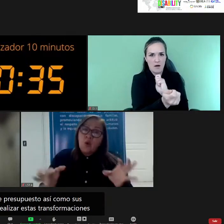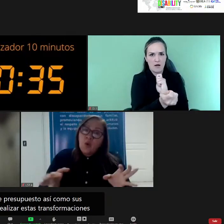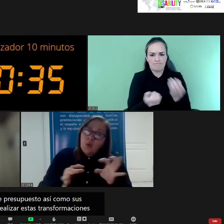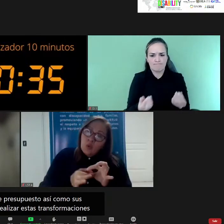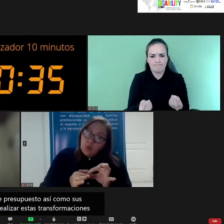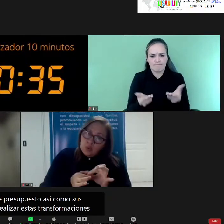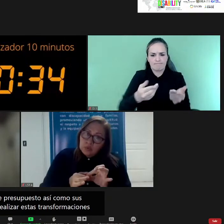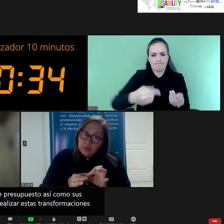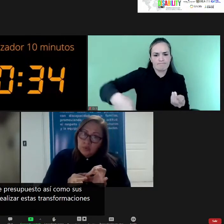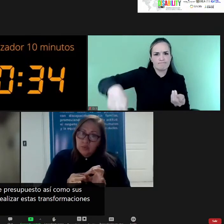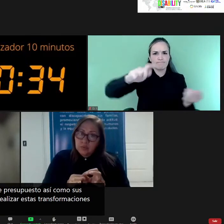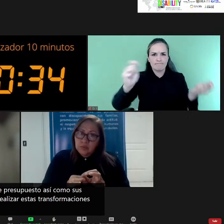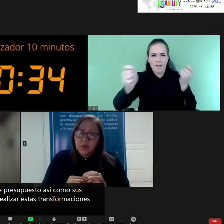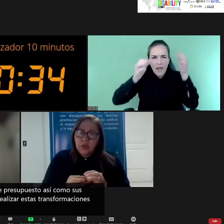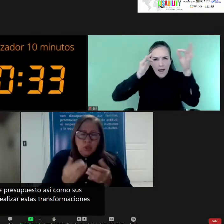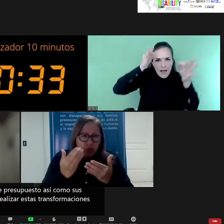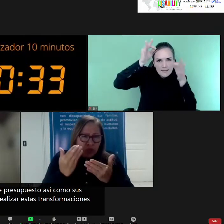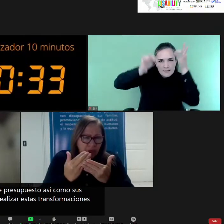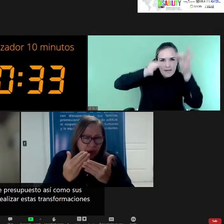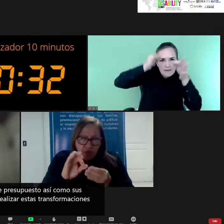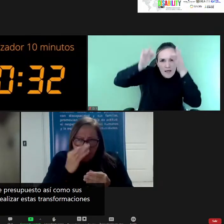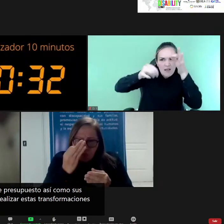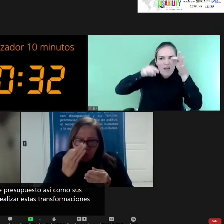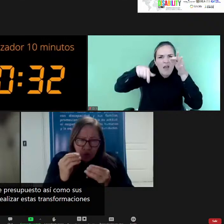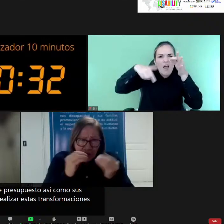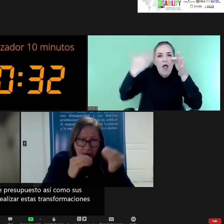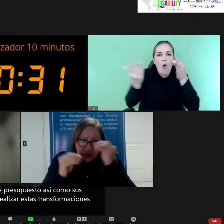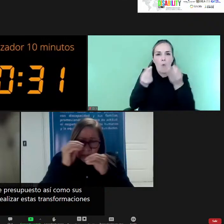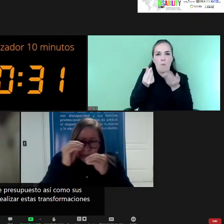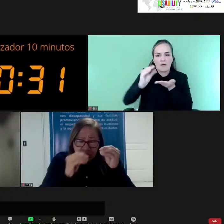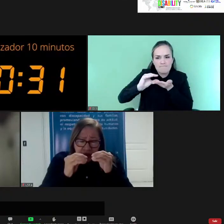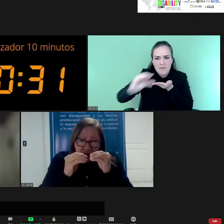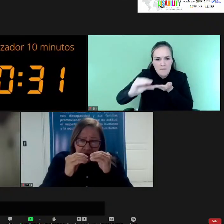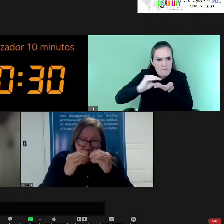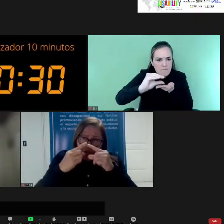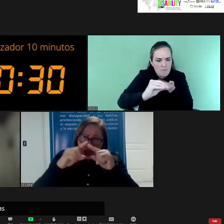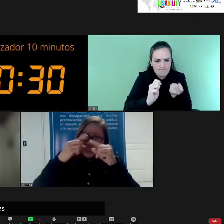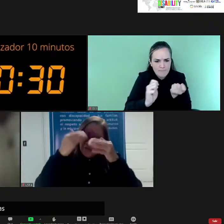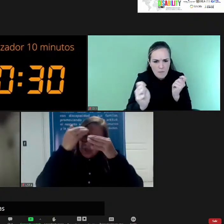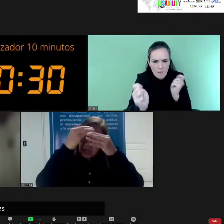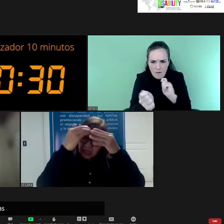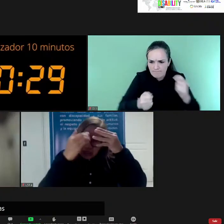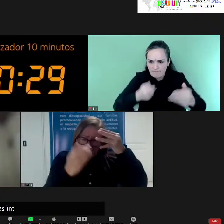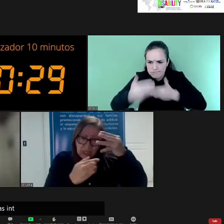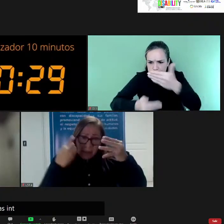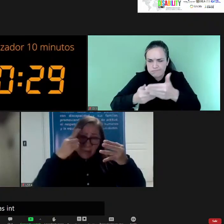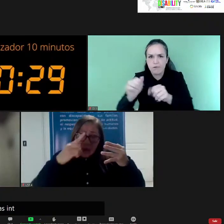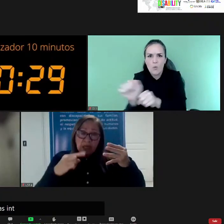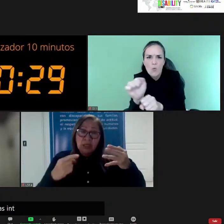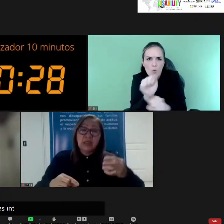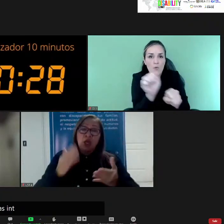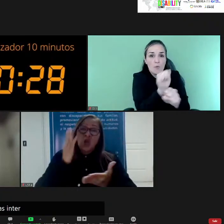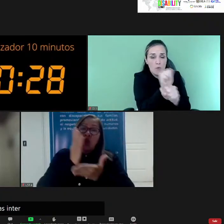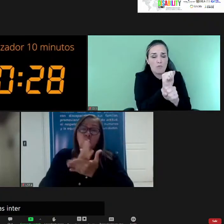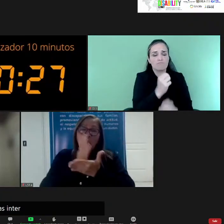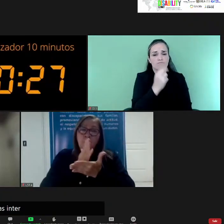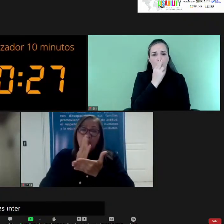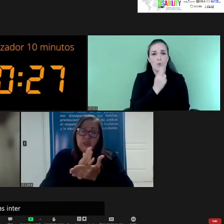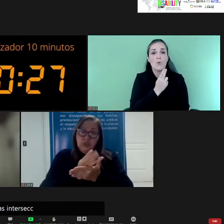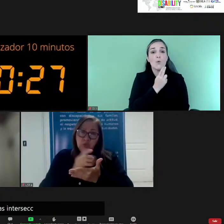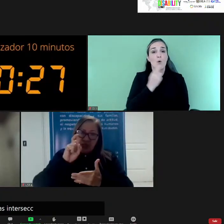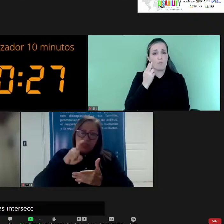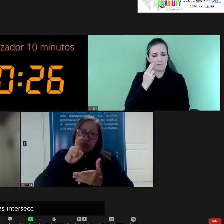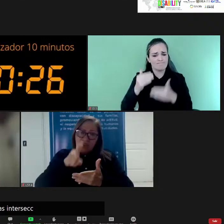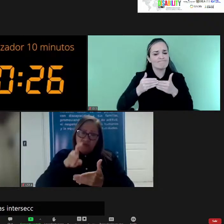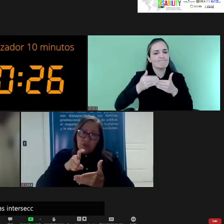together with going deeper in the strategies intersectoral strategies to promote inclusive education our